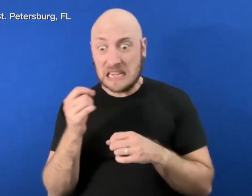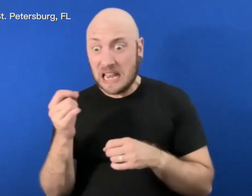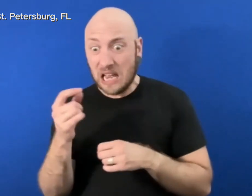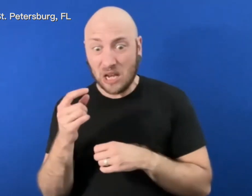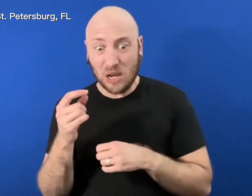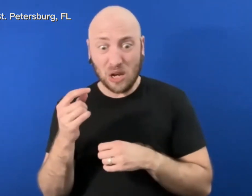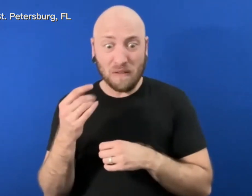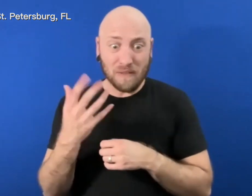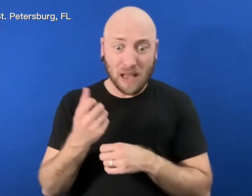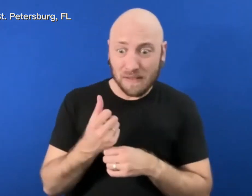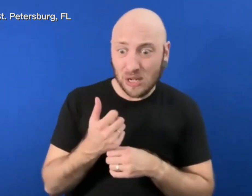whatever.